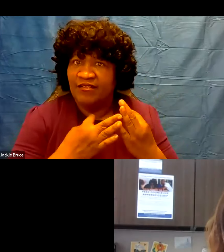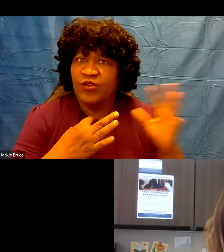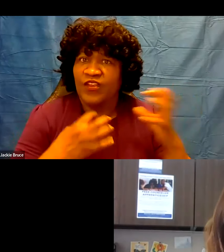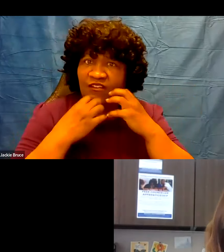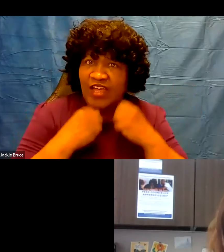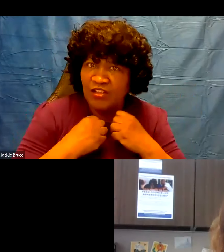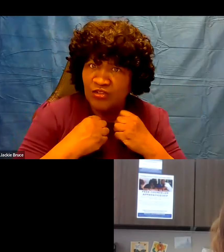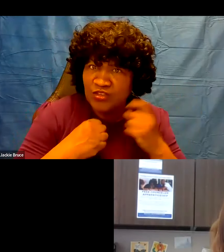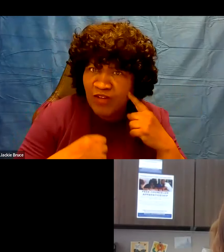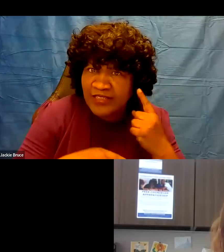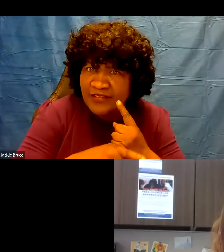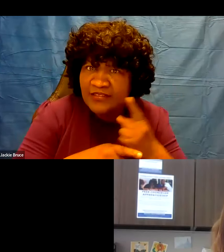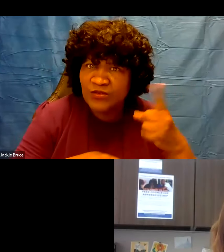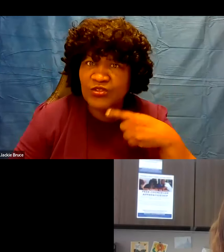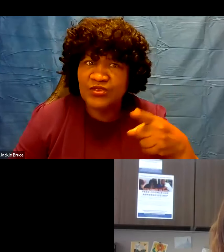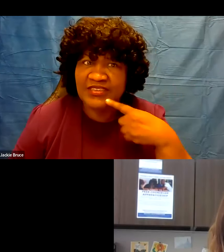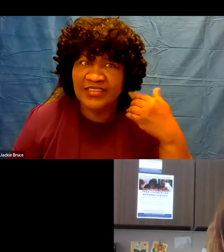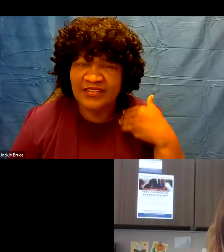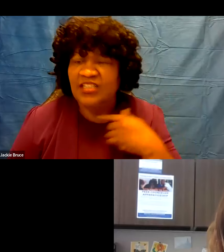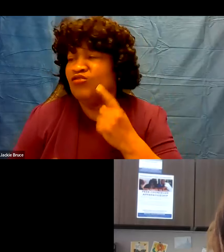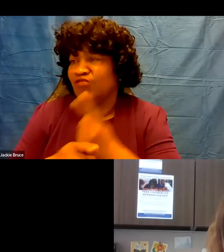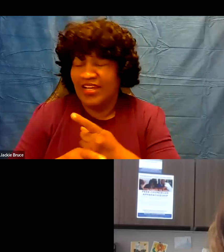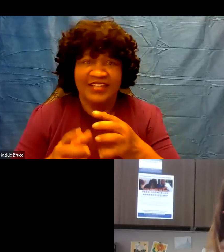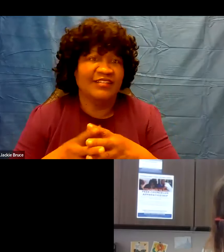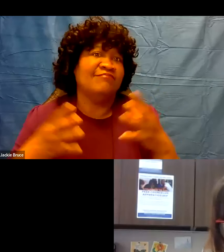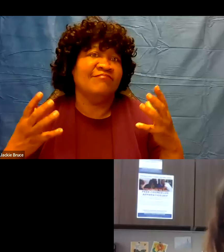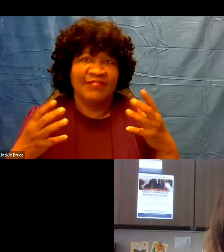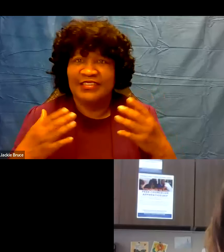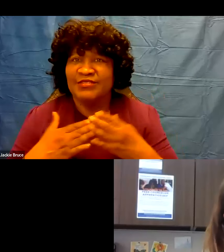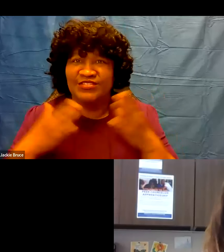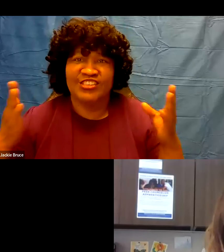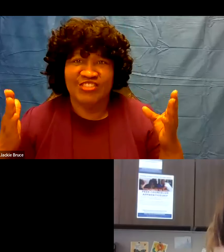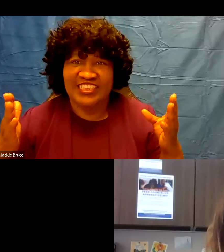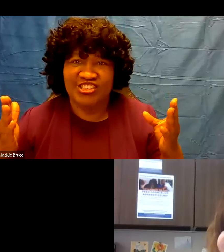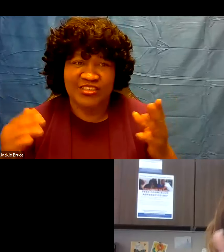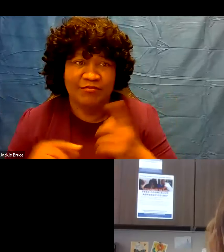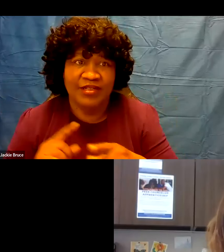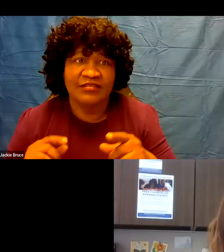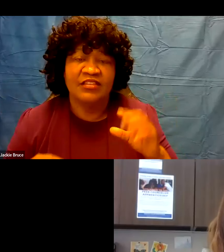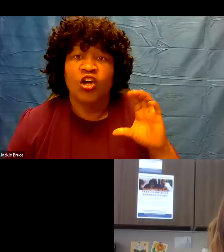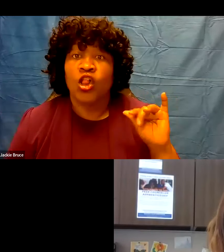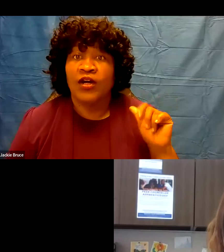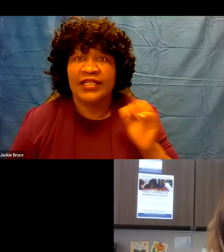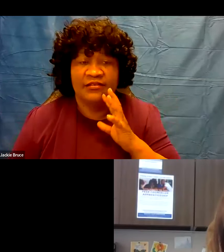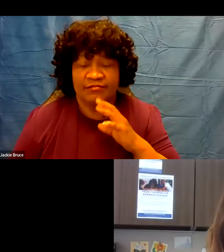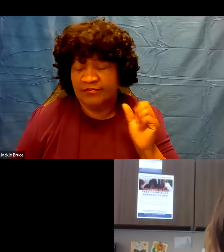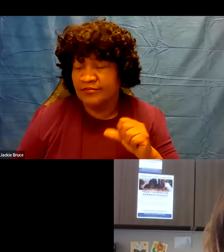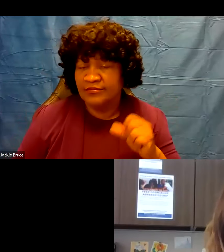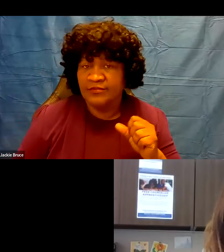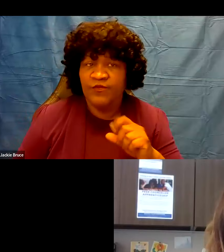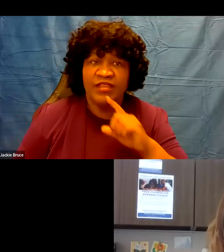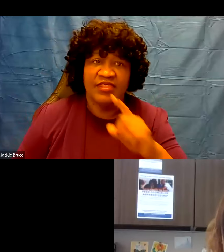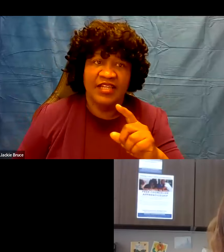values. Am I hearing that right? I know that's a massive generalization on my part, but that really, yeah, that